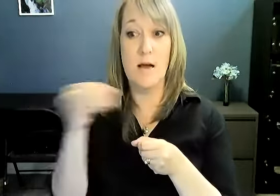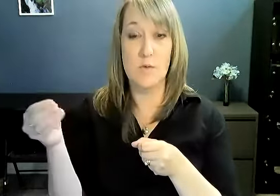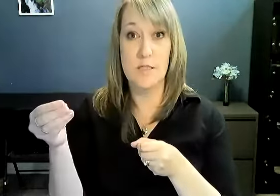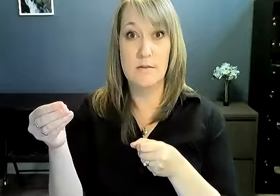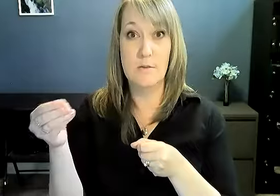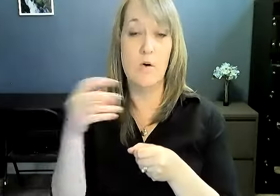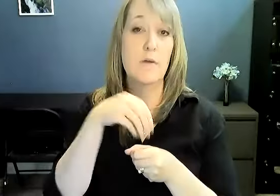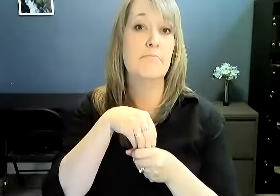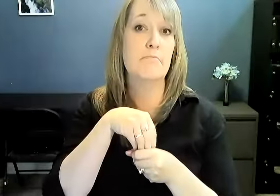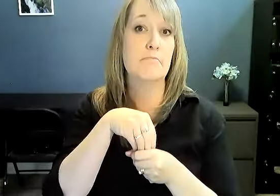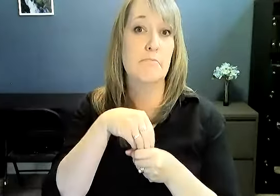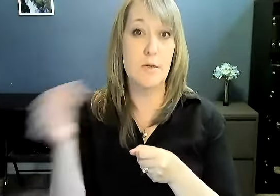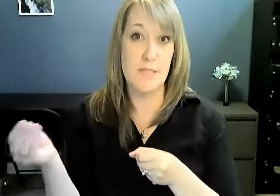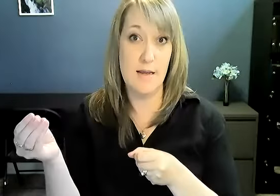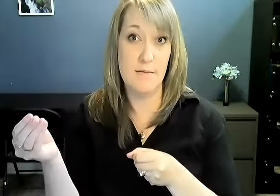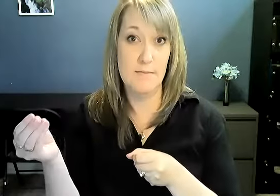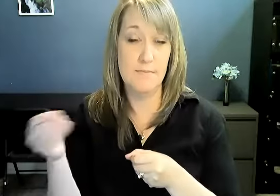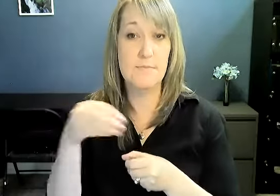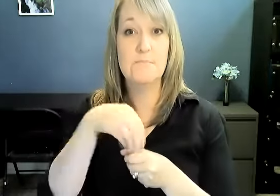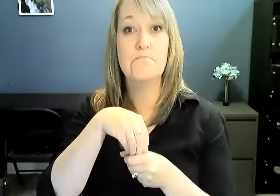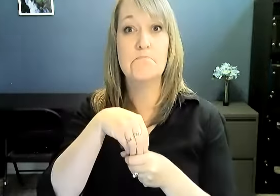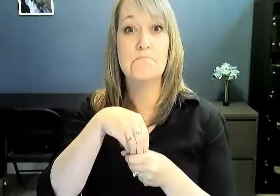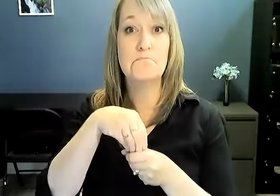Out or outside.